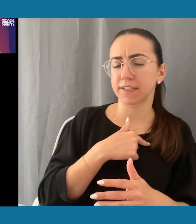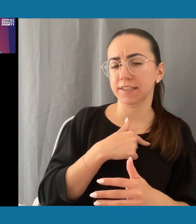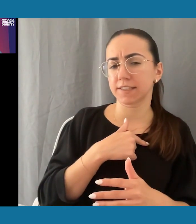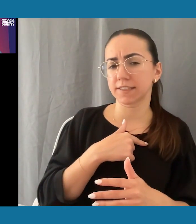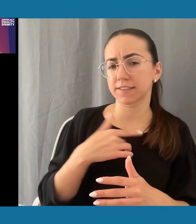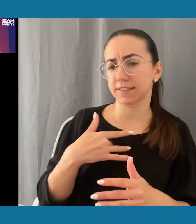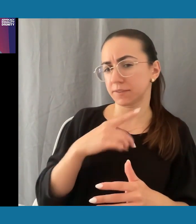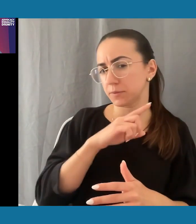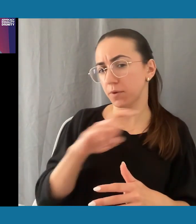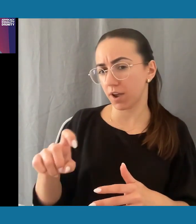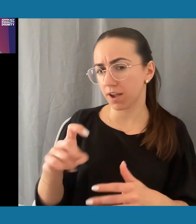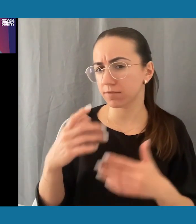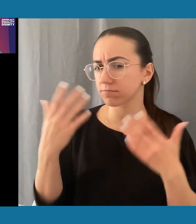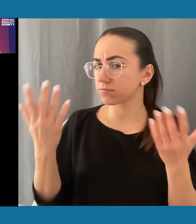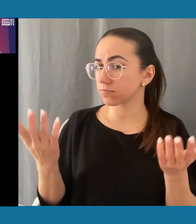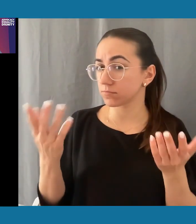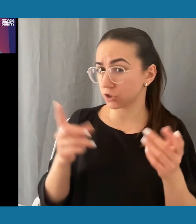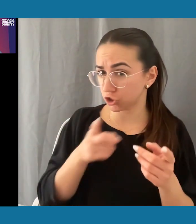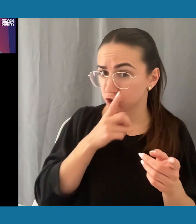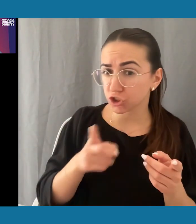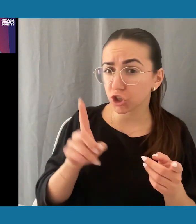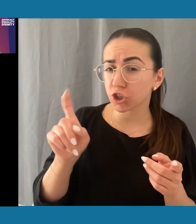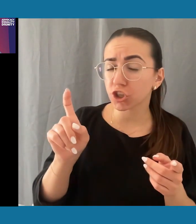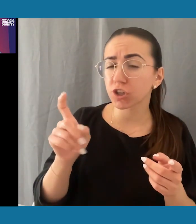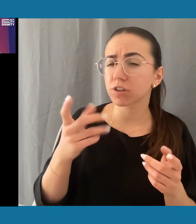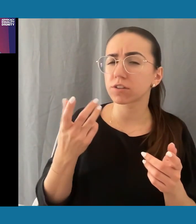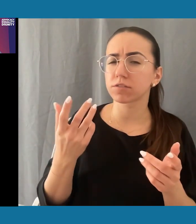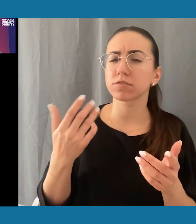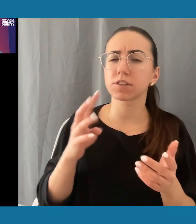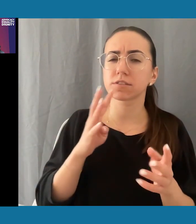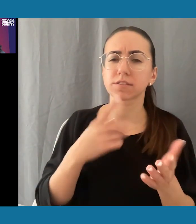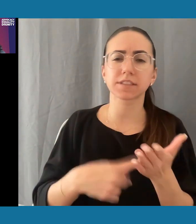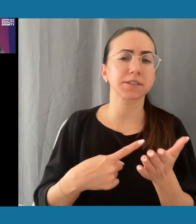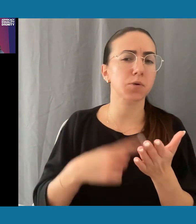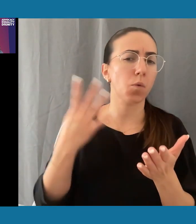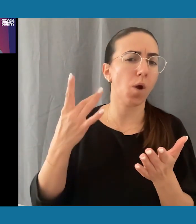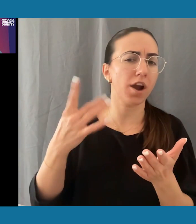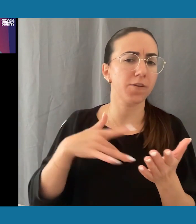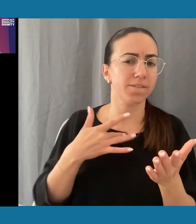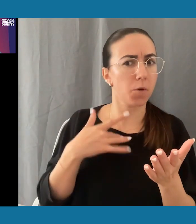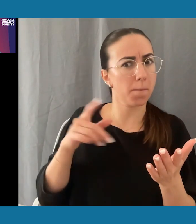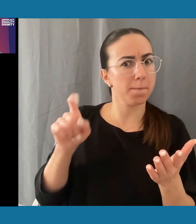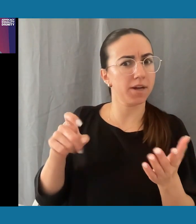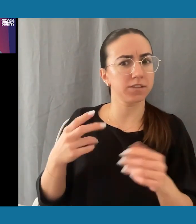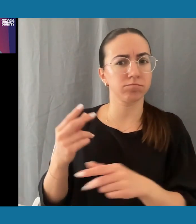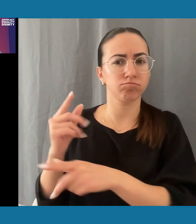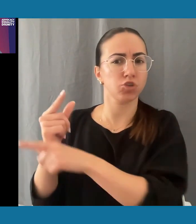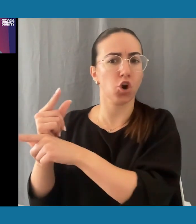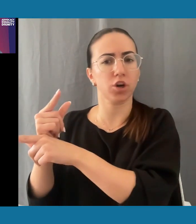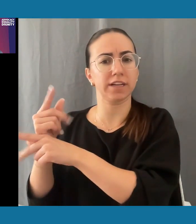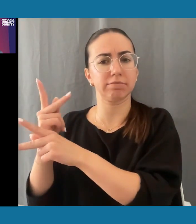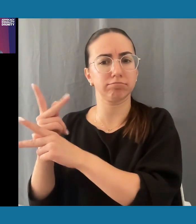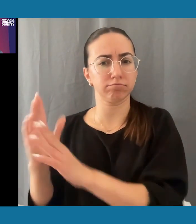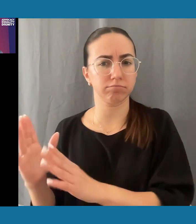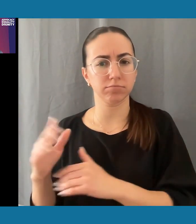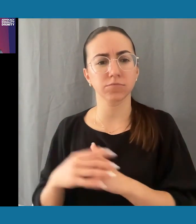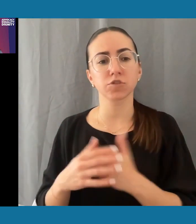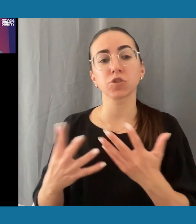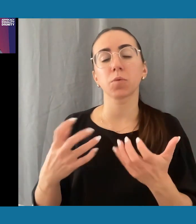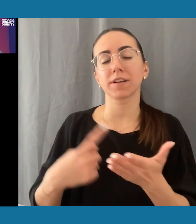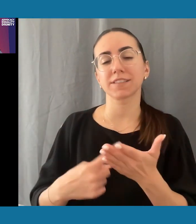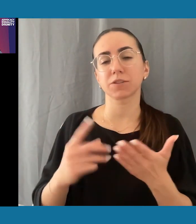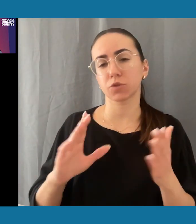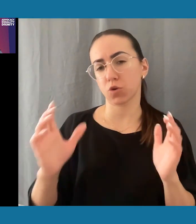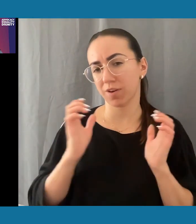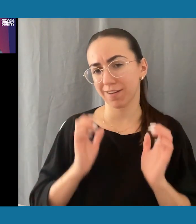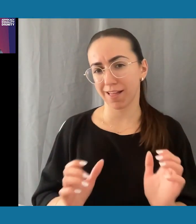say, are you sure you need a guardianship? Let's talk about why you think you need a guardianship. So you would want to discuss with your client, with that person and